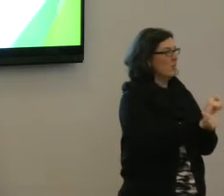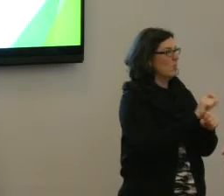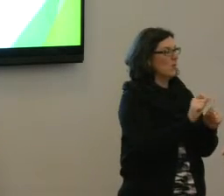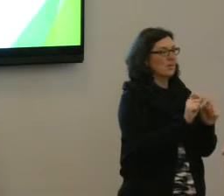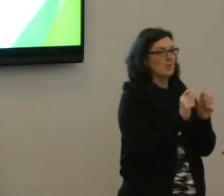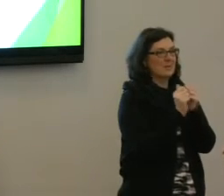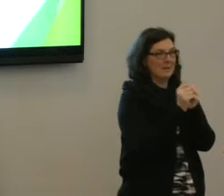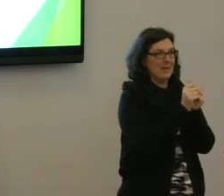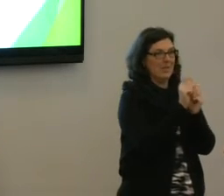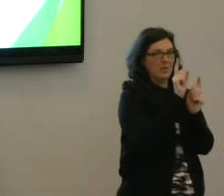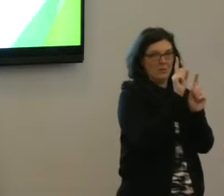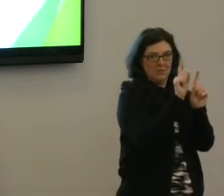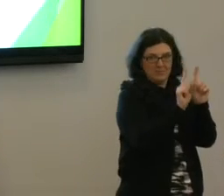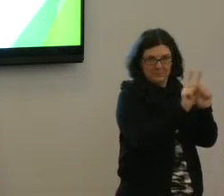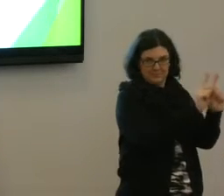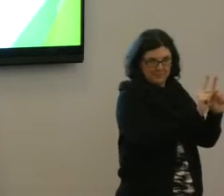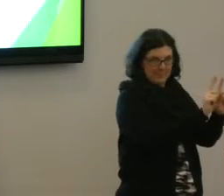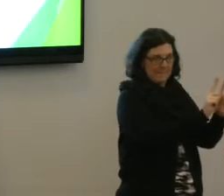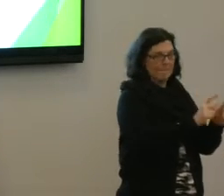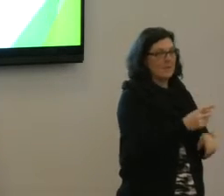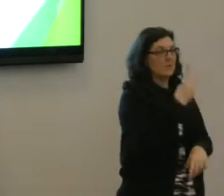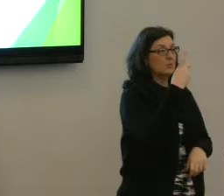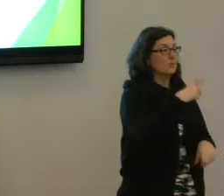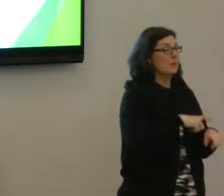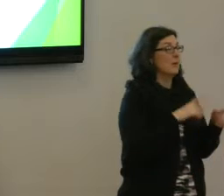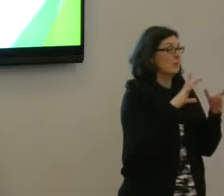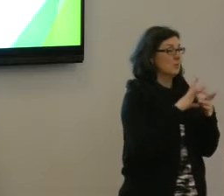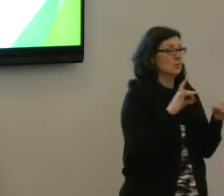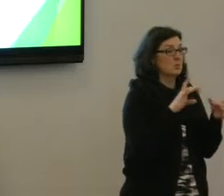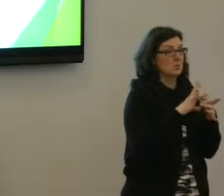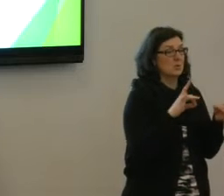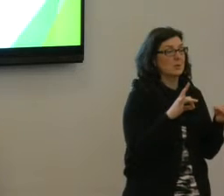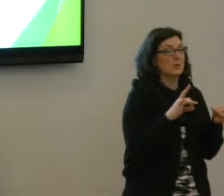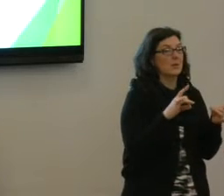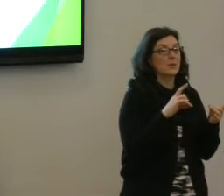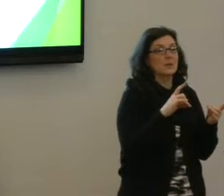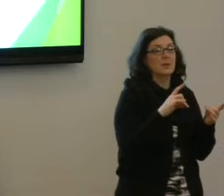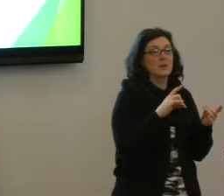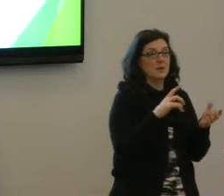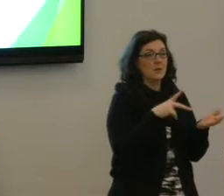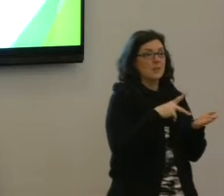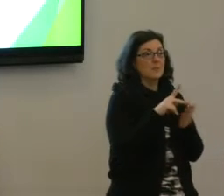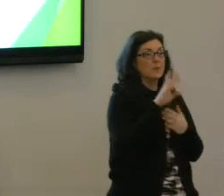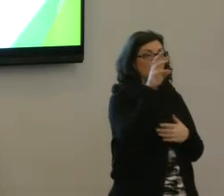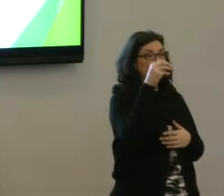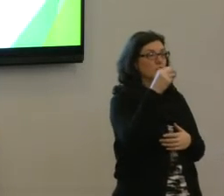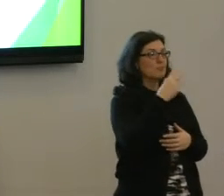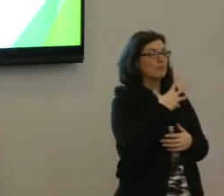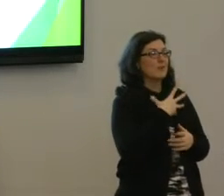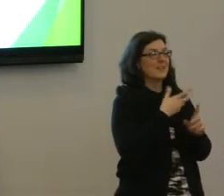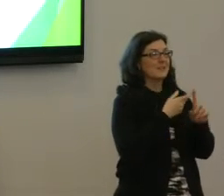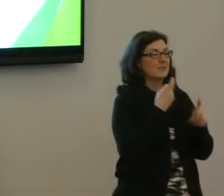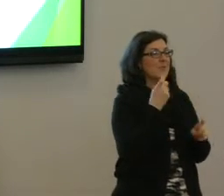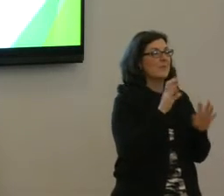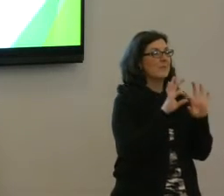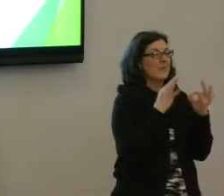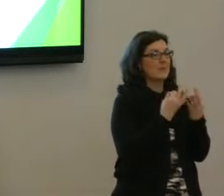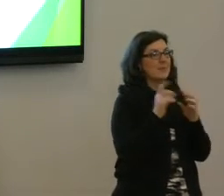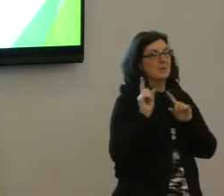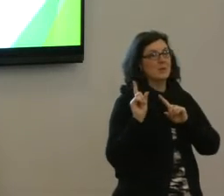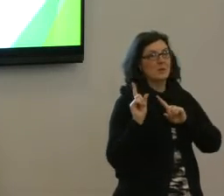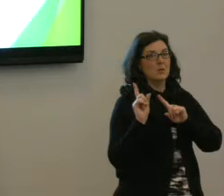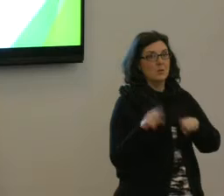that. Twice I've heard the story. It's a story of pure grace from families talking about going to a